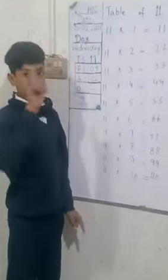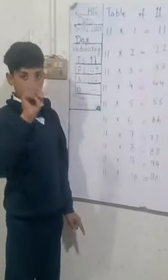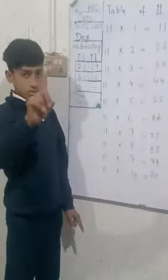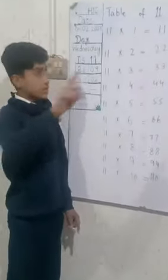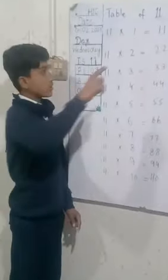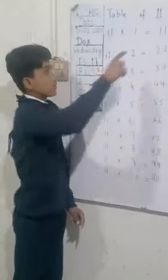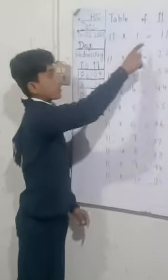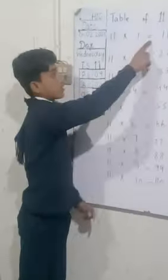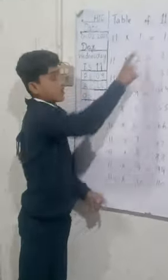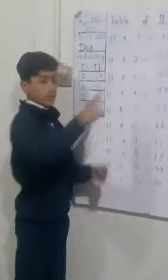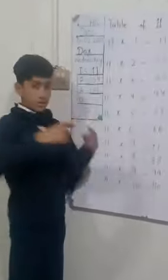ones are